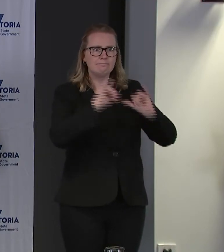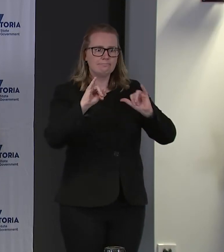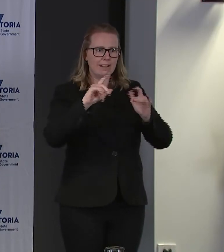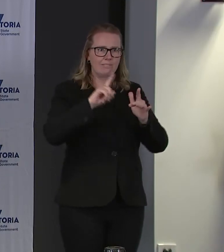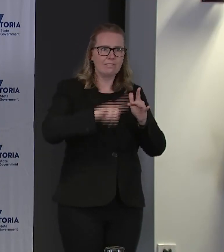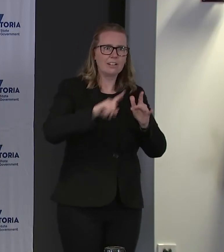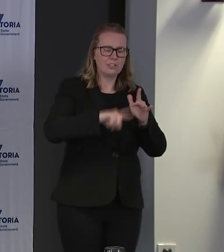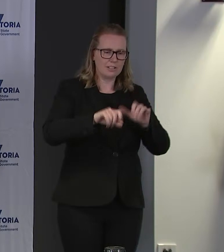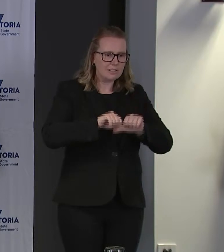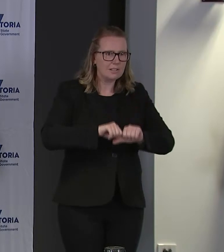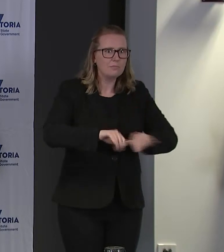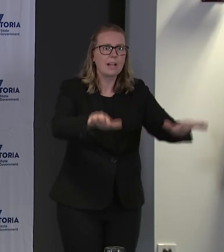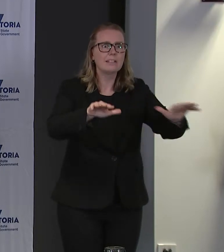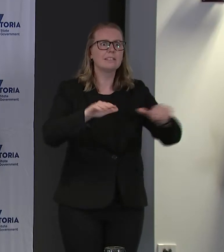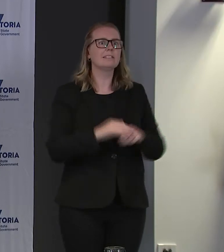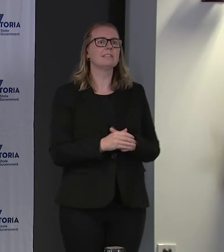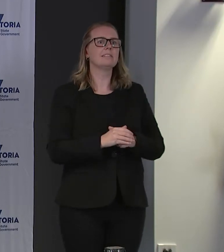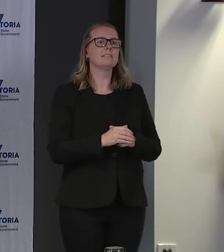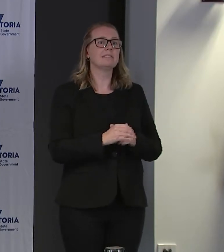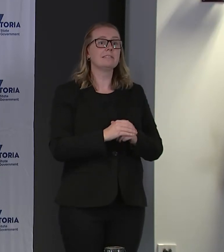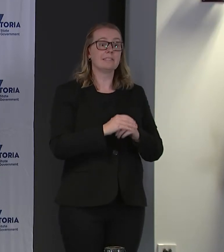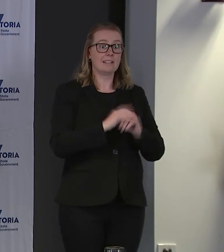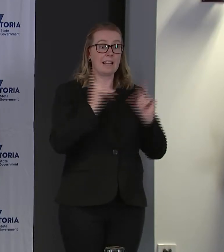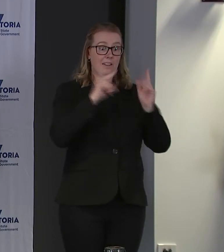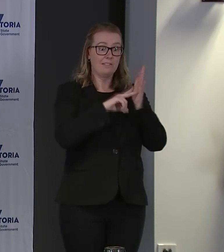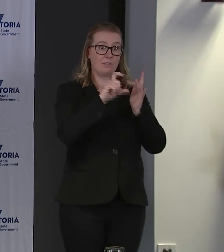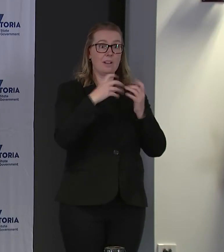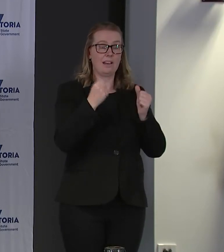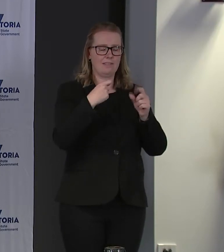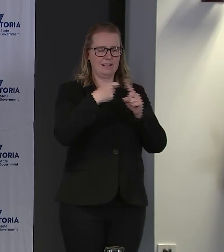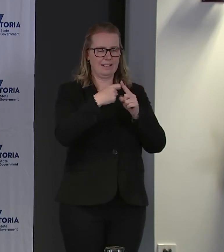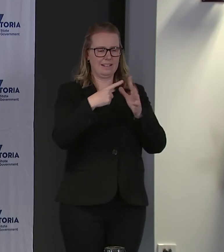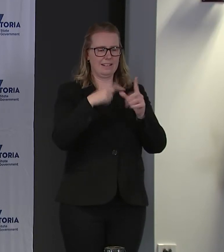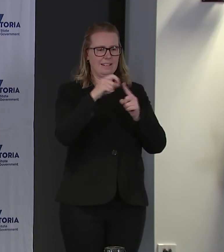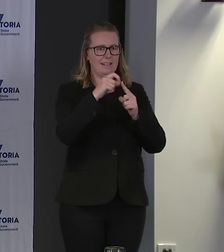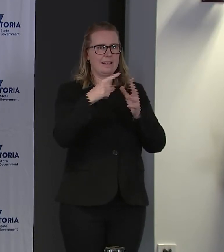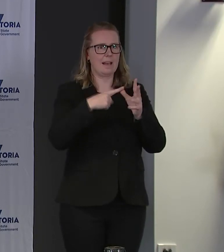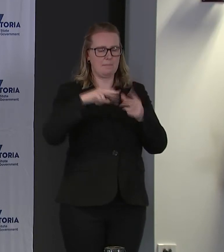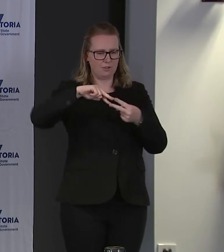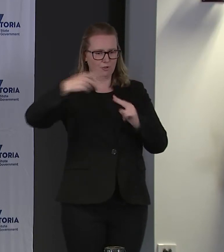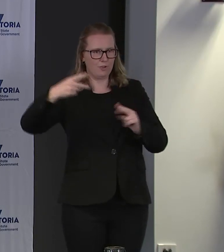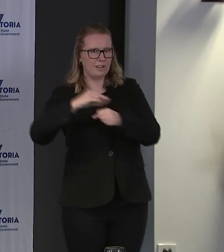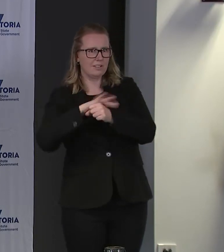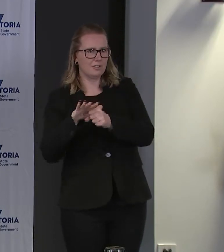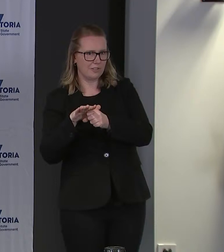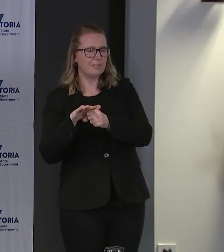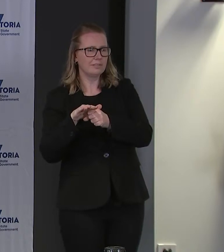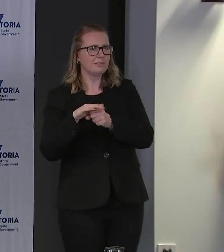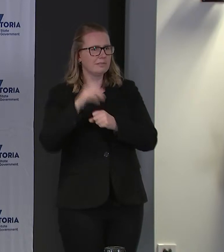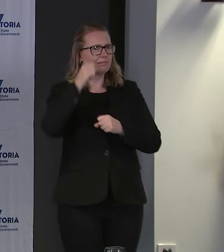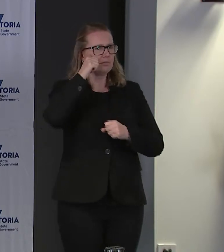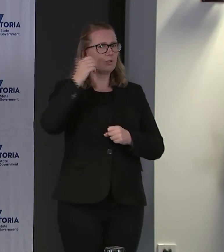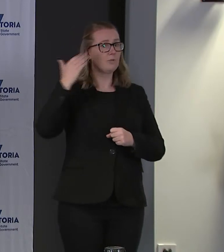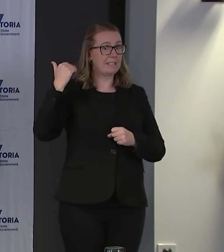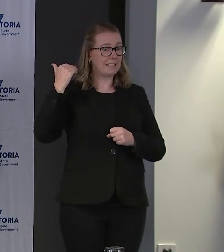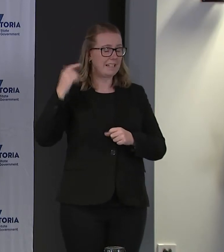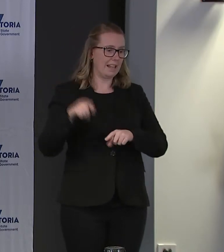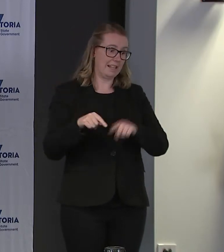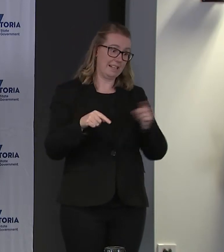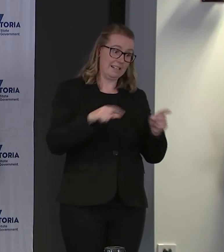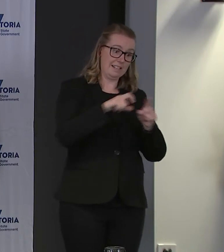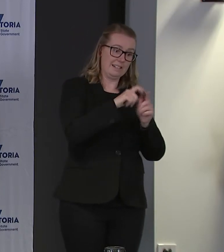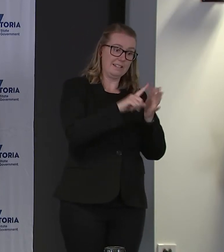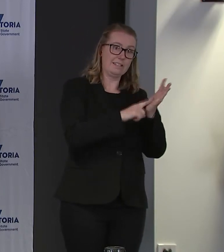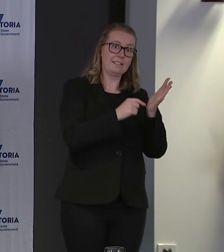moment in Victoria we have two strains, the Kappa strain, which is the main strain in our outbreak, and this recent small cluster, the Delta